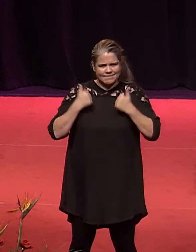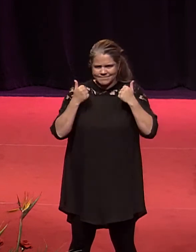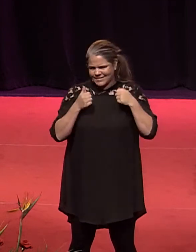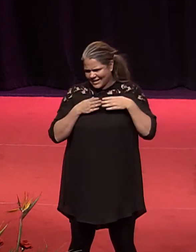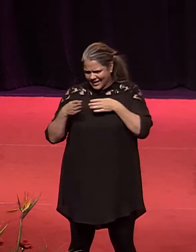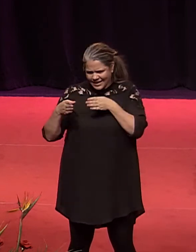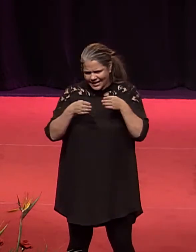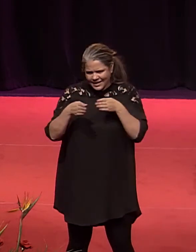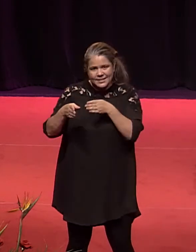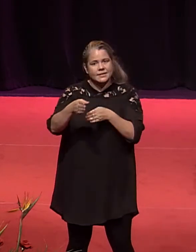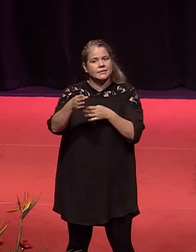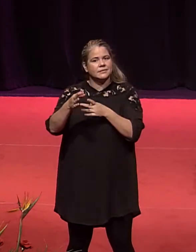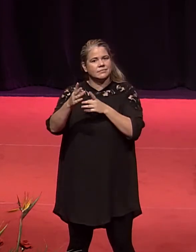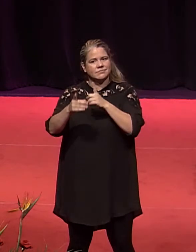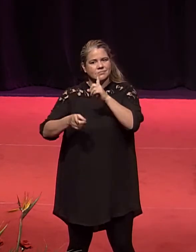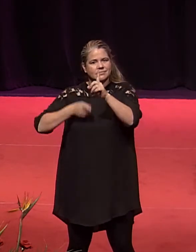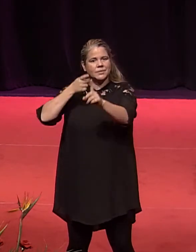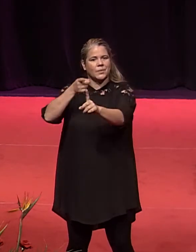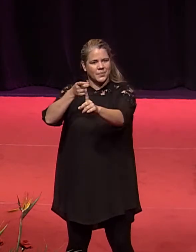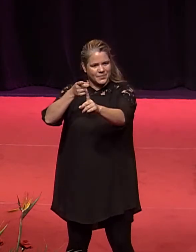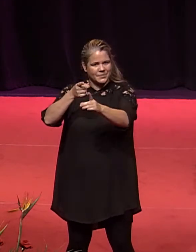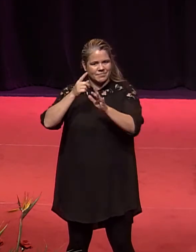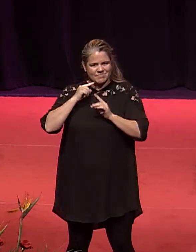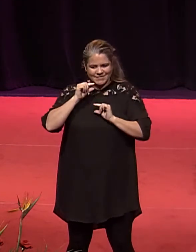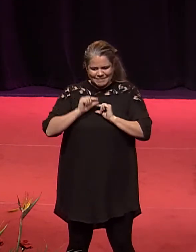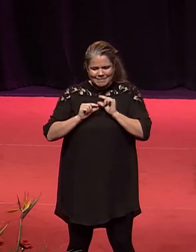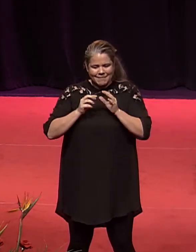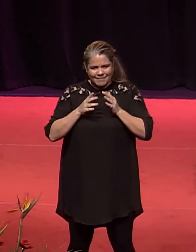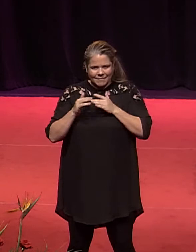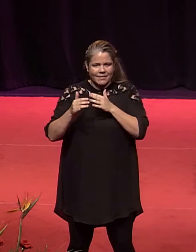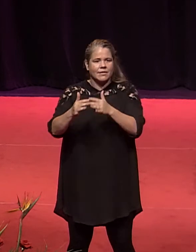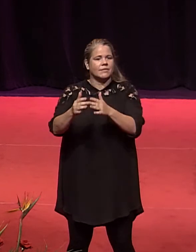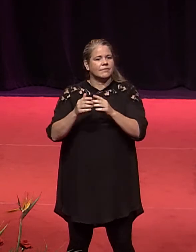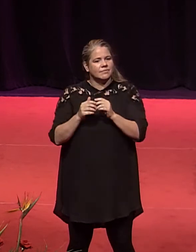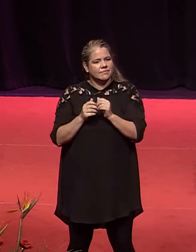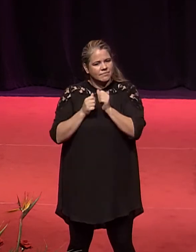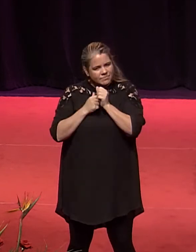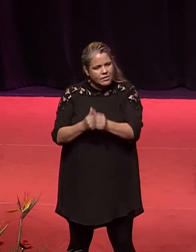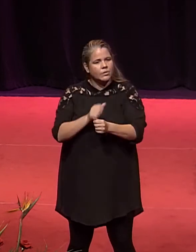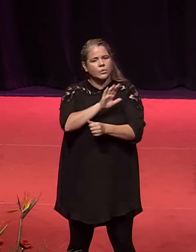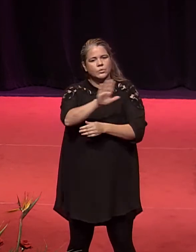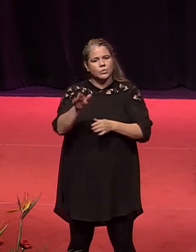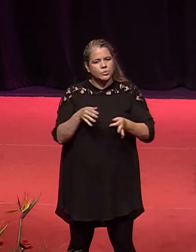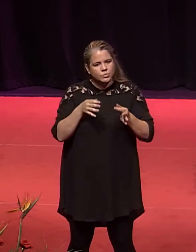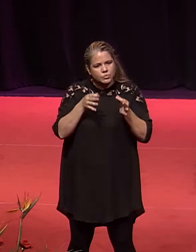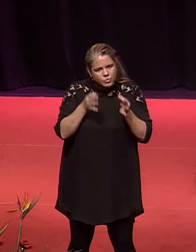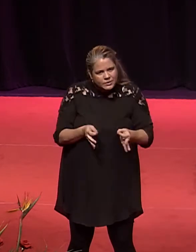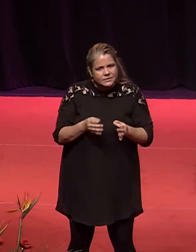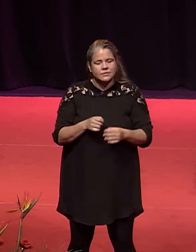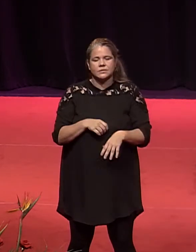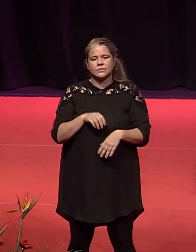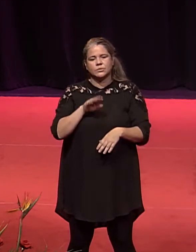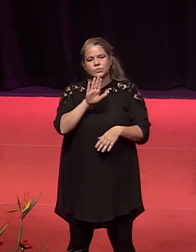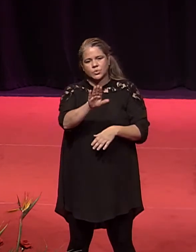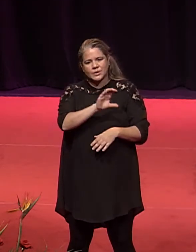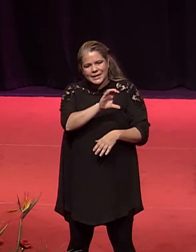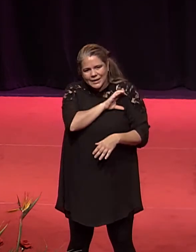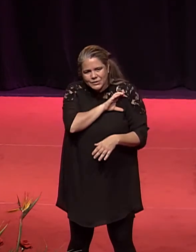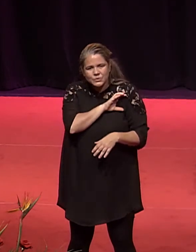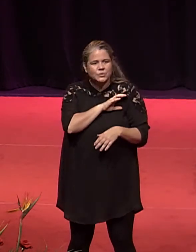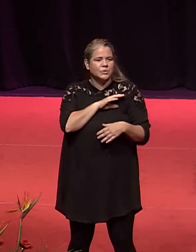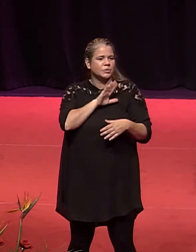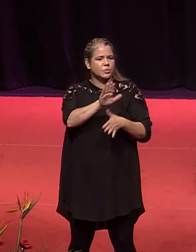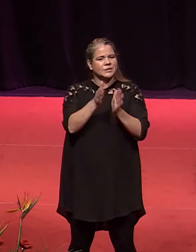your choices, by your talent, by your character. If you get rolled in the dirt once